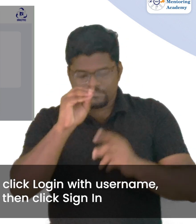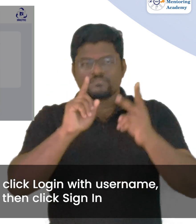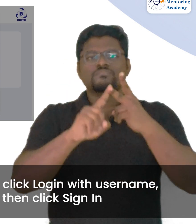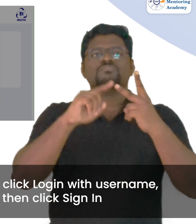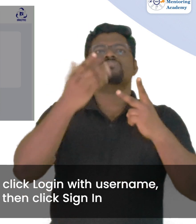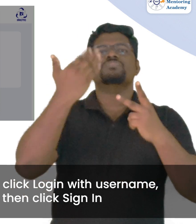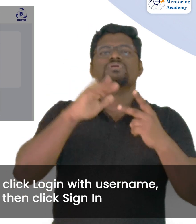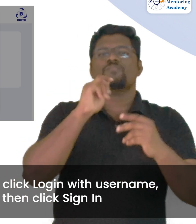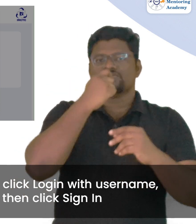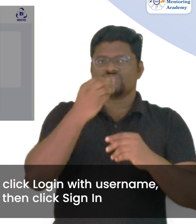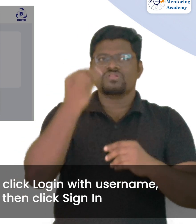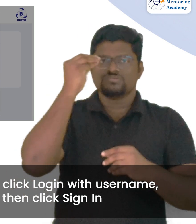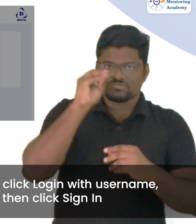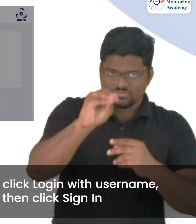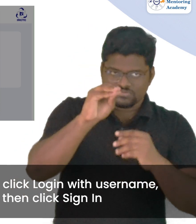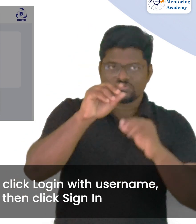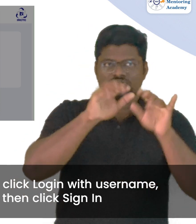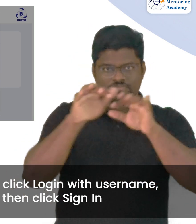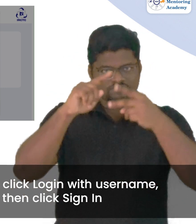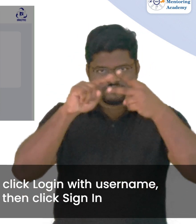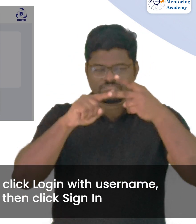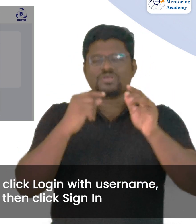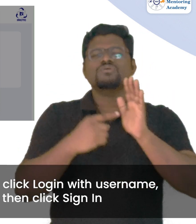same captcha, then click Sign In.